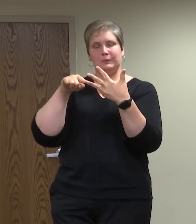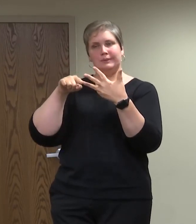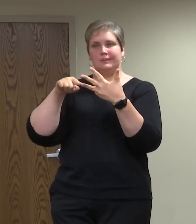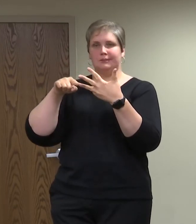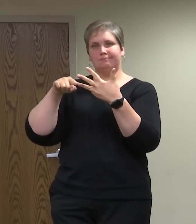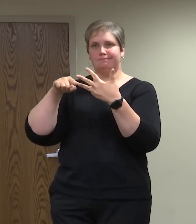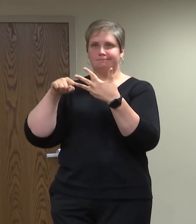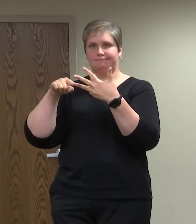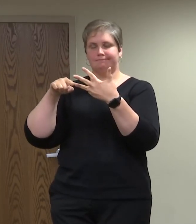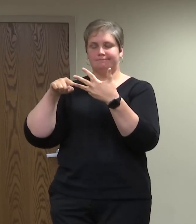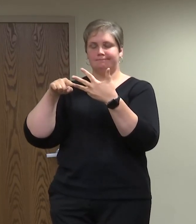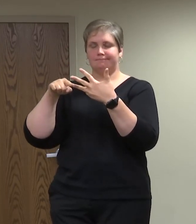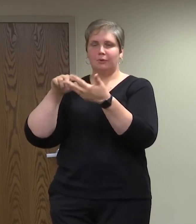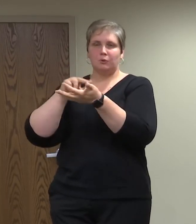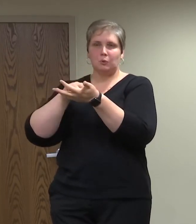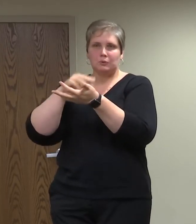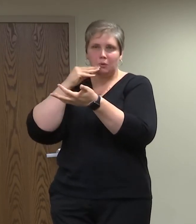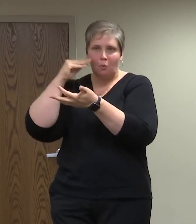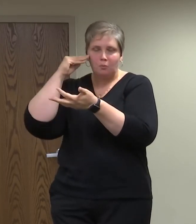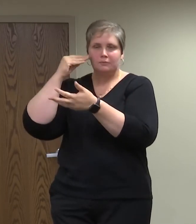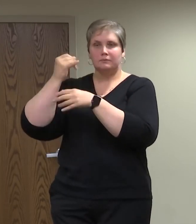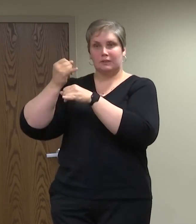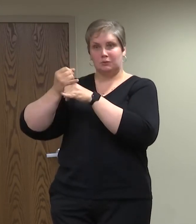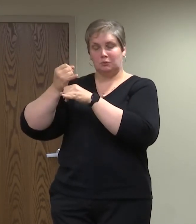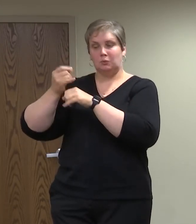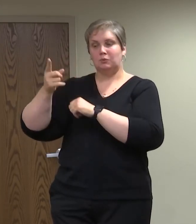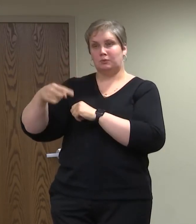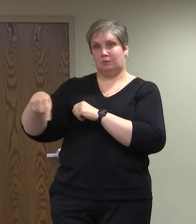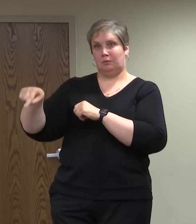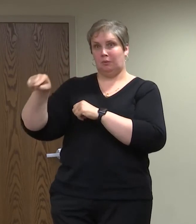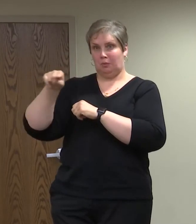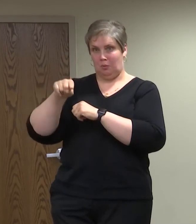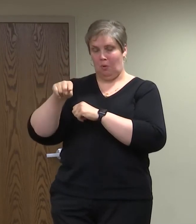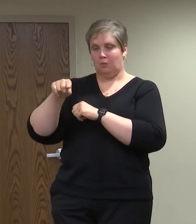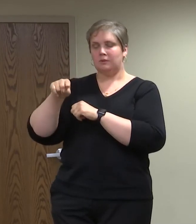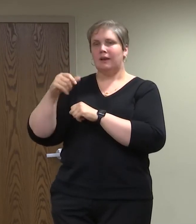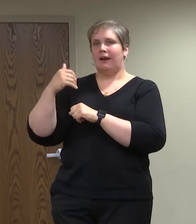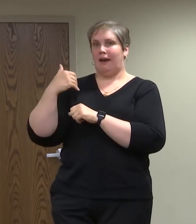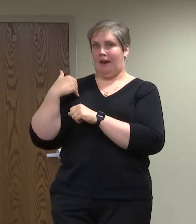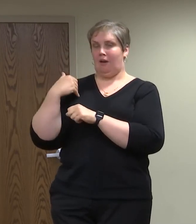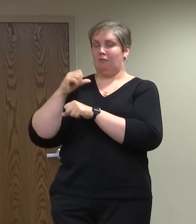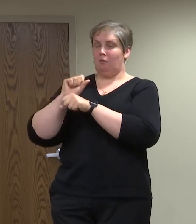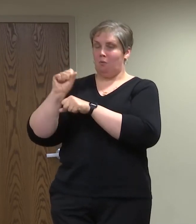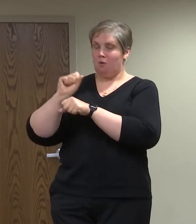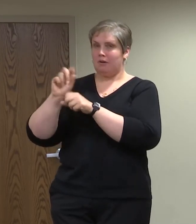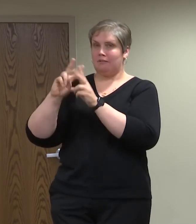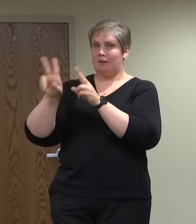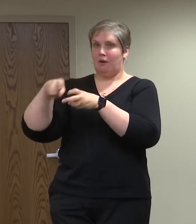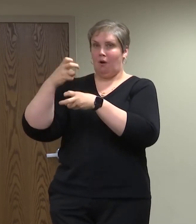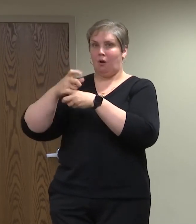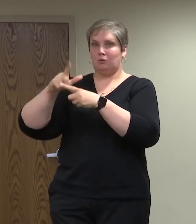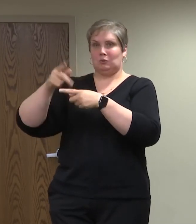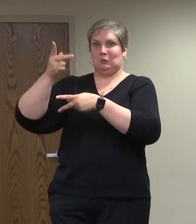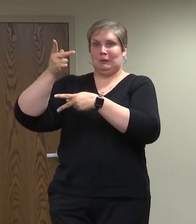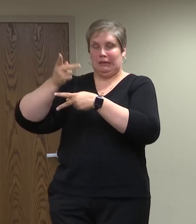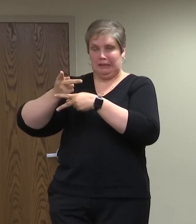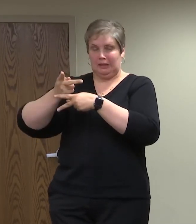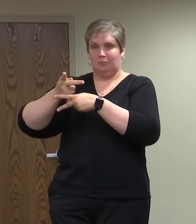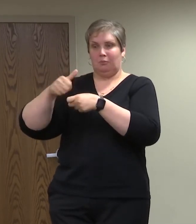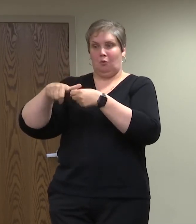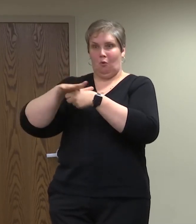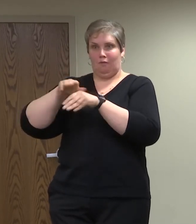and the family members of those that they are cared for in those settings, they have worked very hard to keep those infection rates